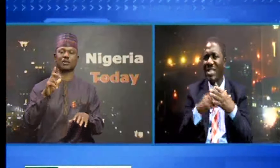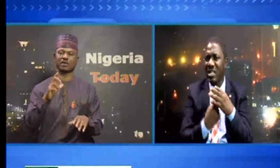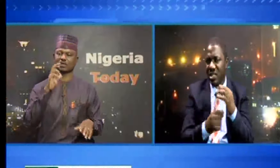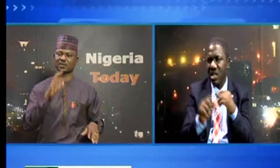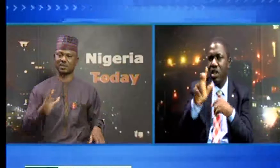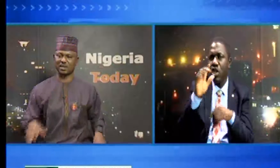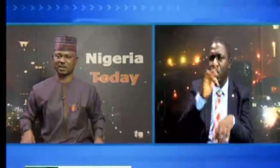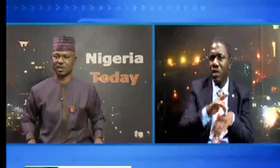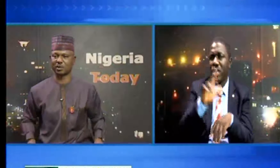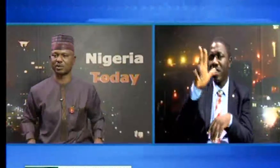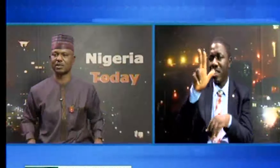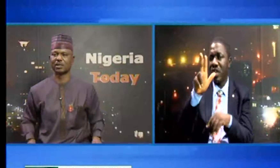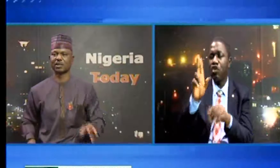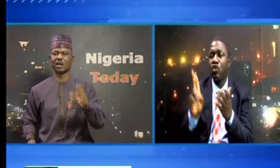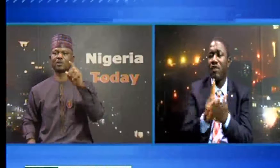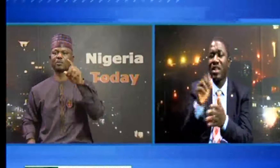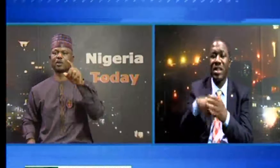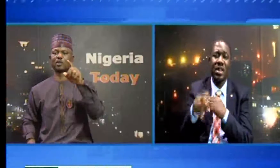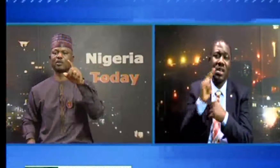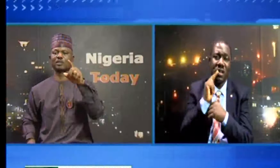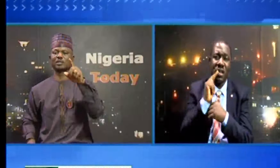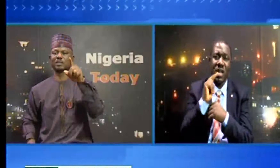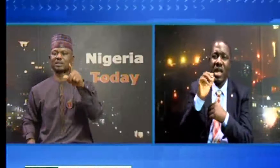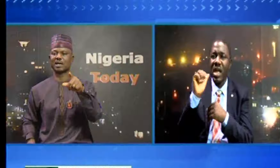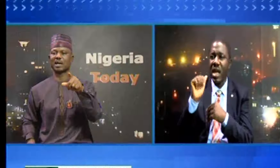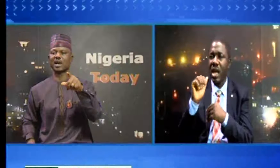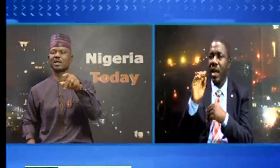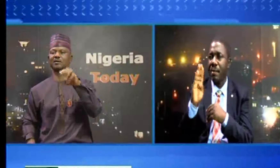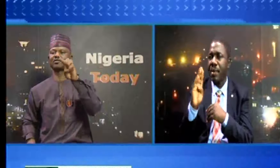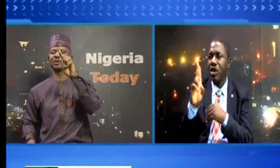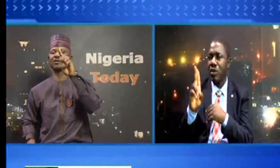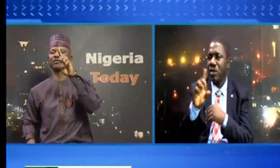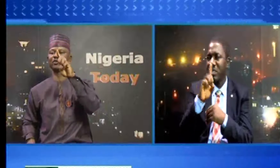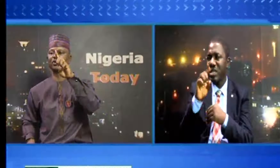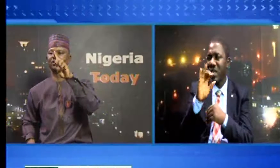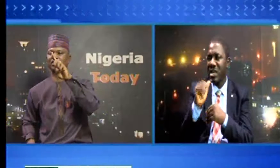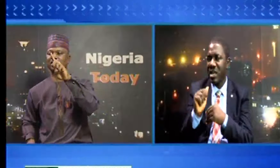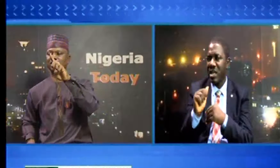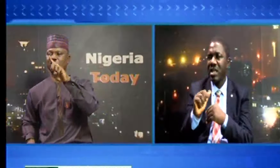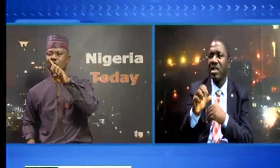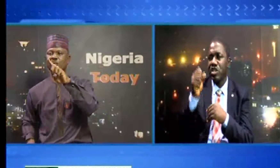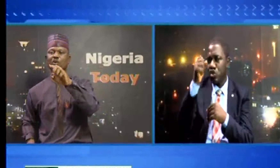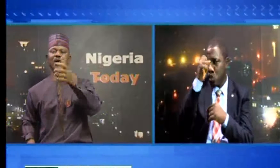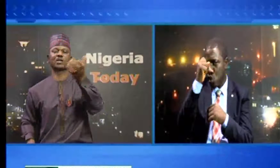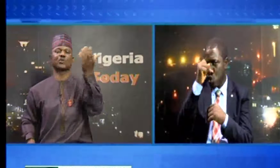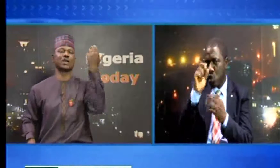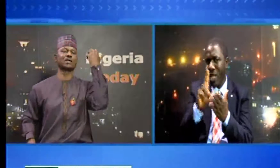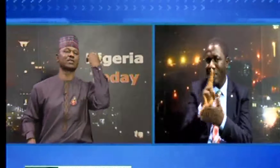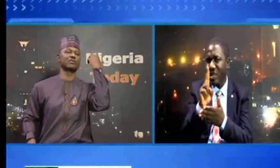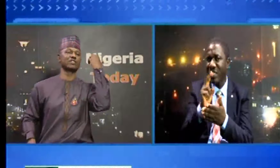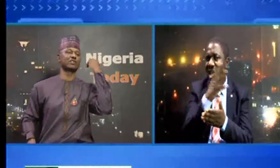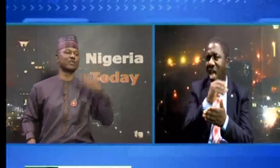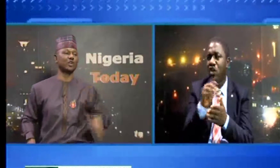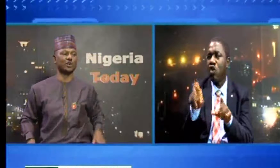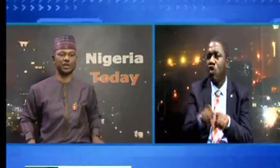3 universities in Nigeria already. The Ahmadu Bello University, Zaria, the Usman Danfodio University in Sokoto, as well as